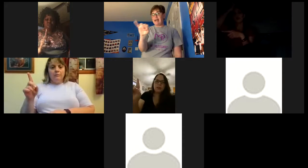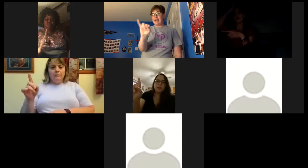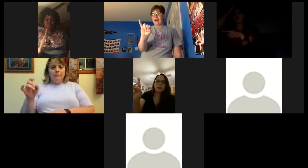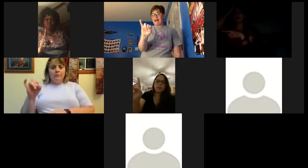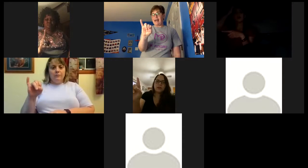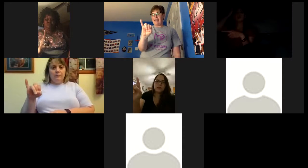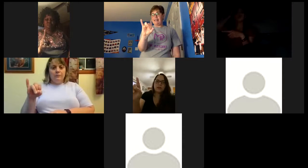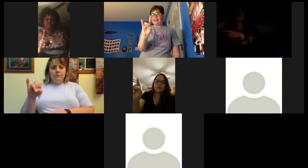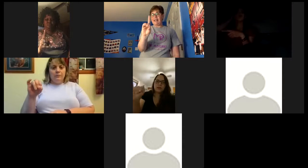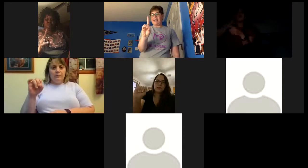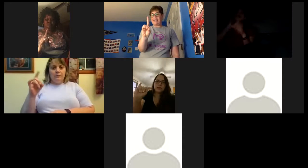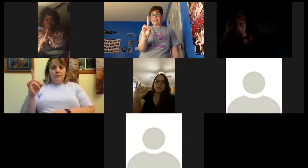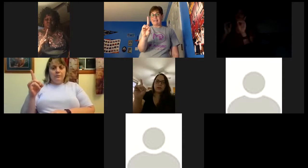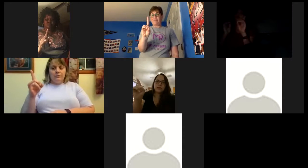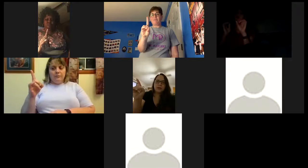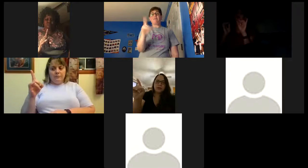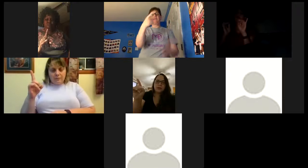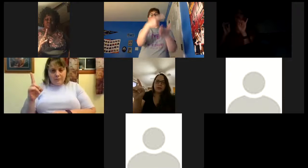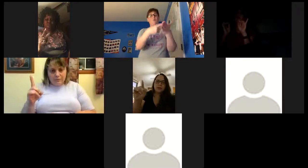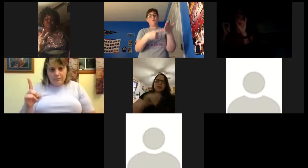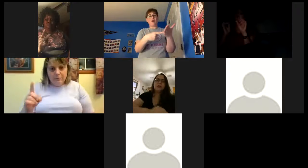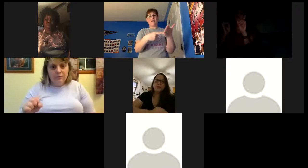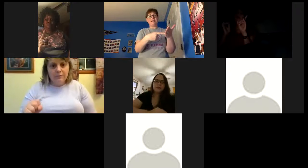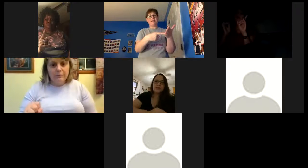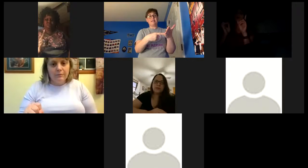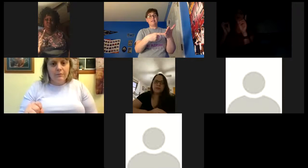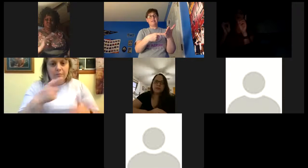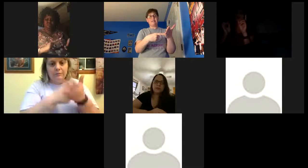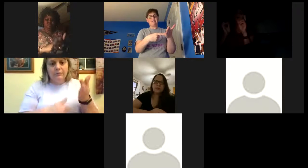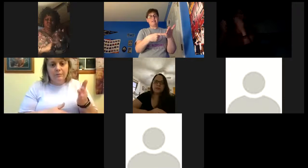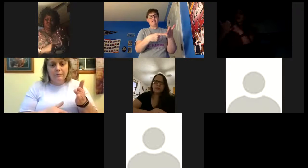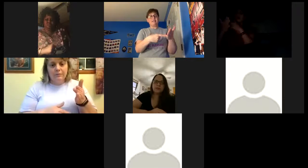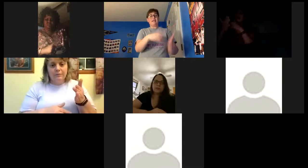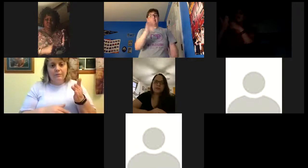D, I, and D. So what